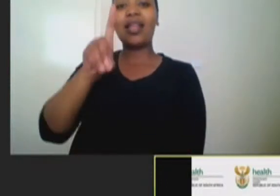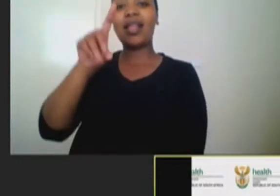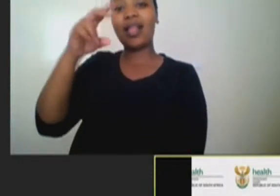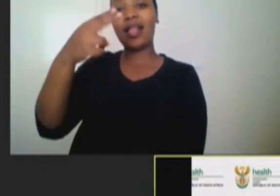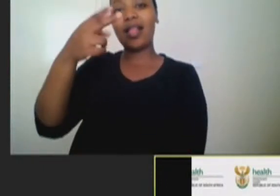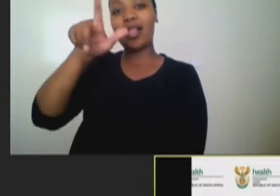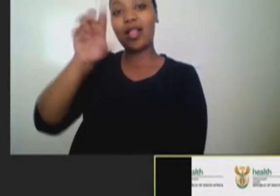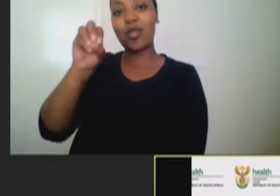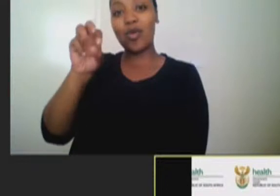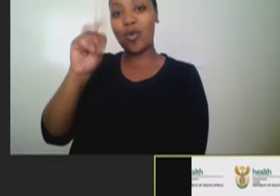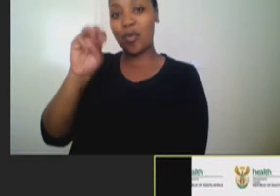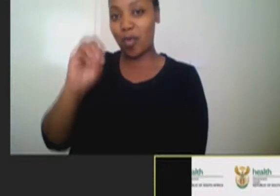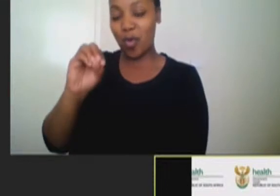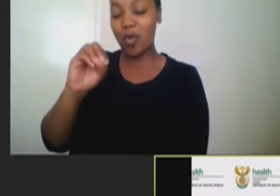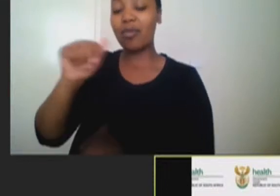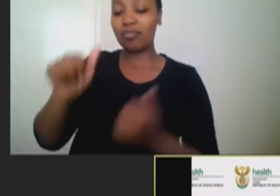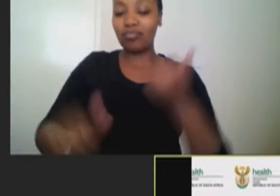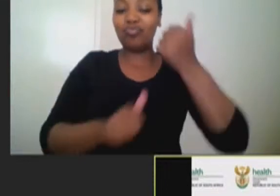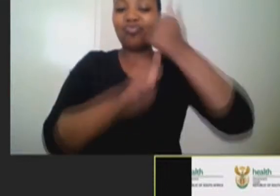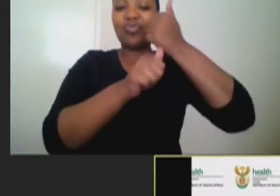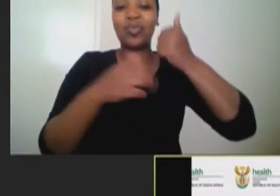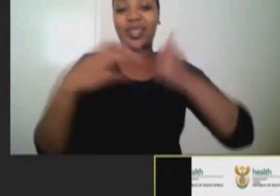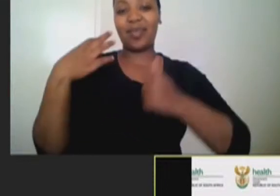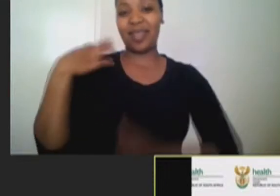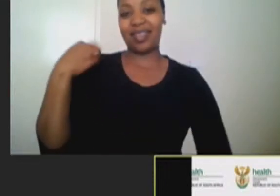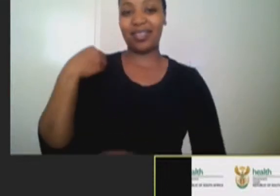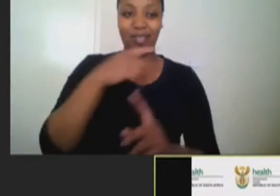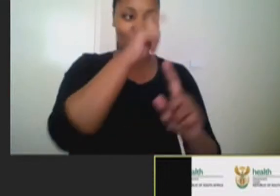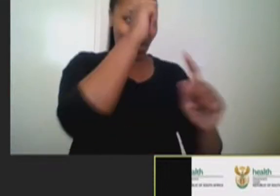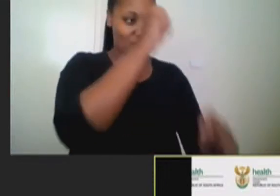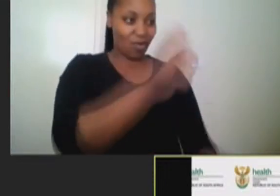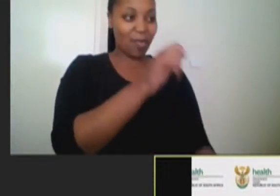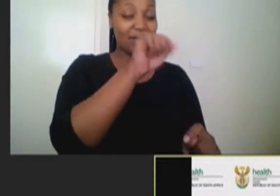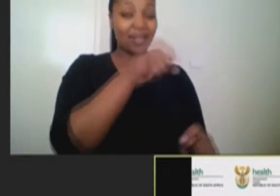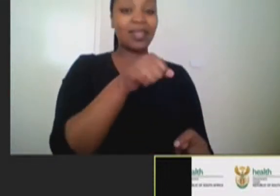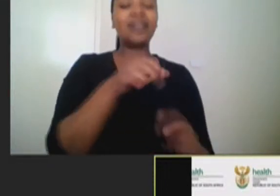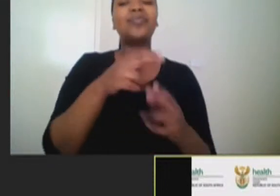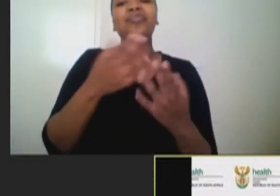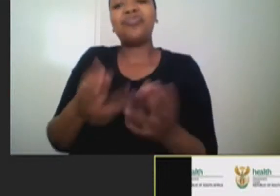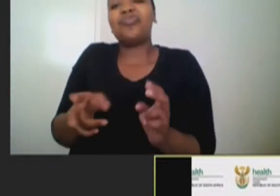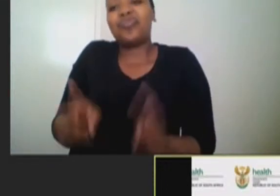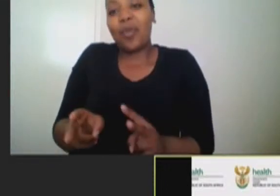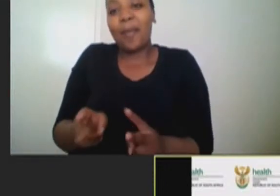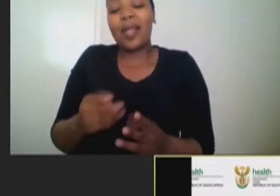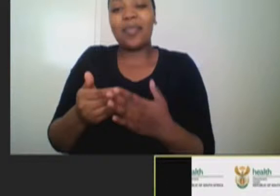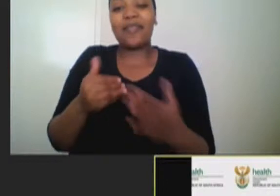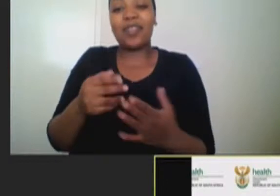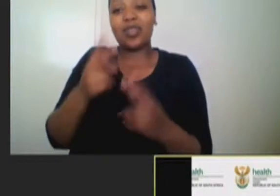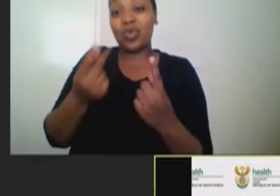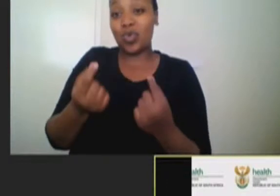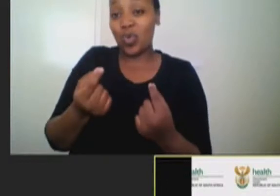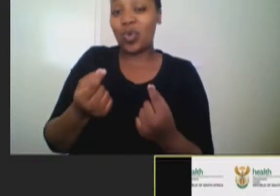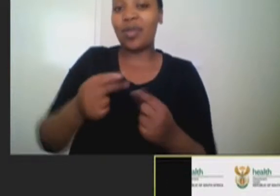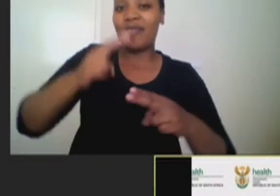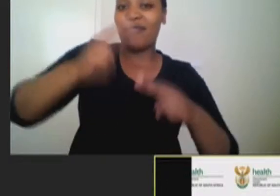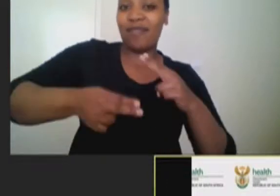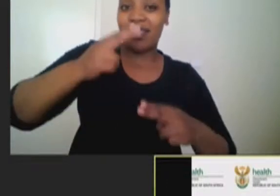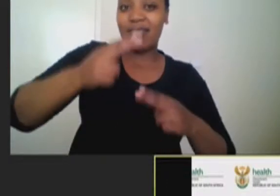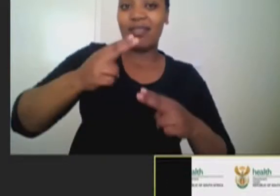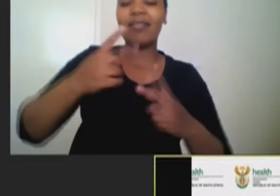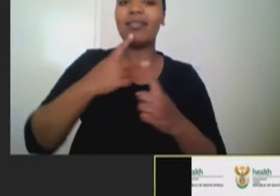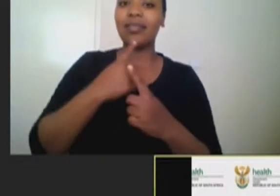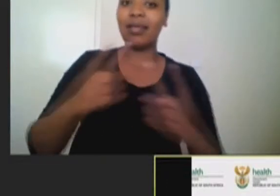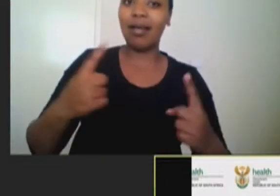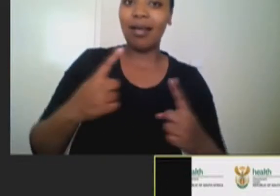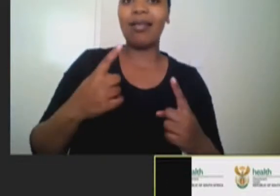Minister. As usual, before I do the final closing, I'm going to request the Minister to give us